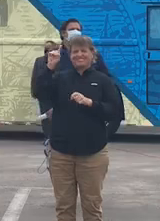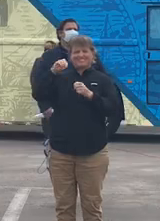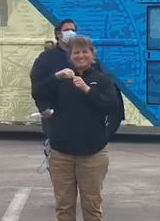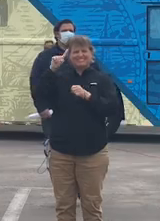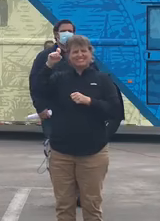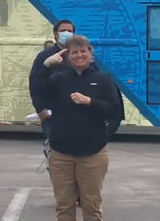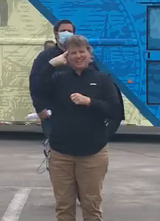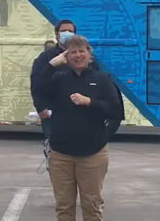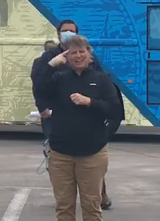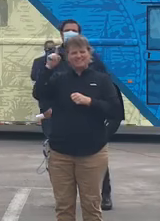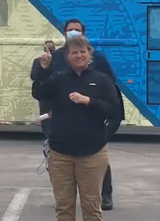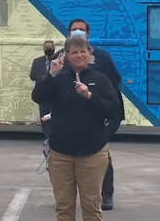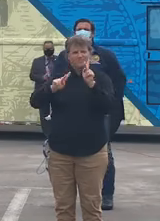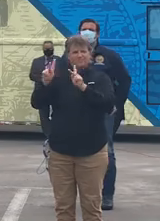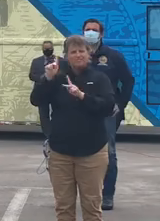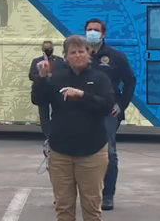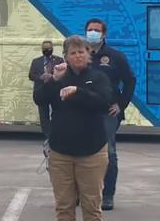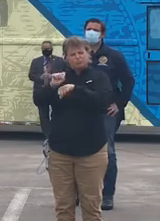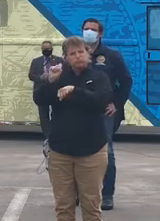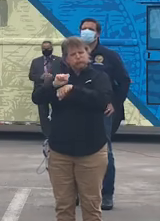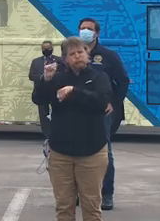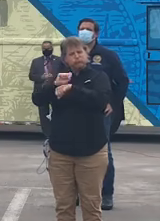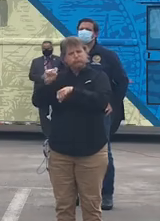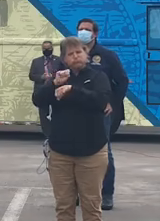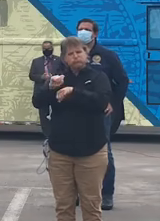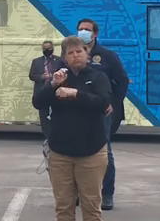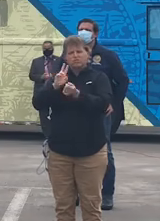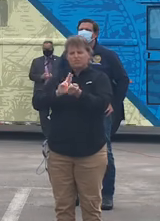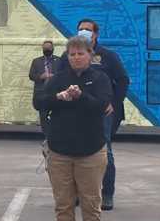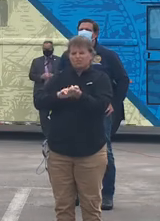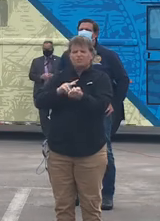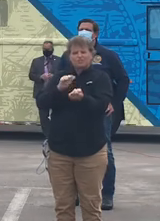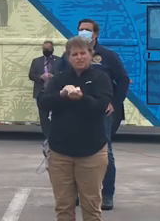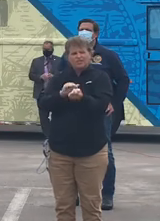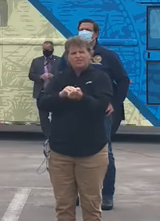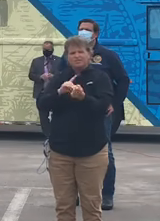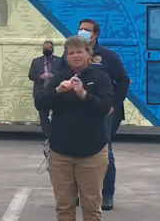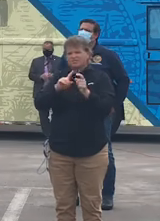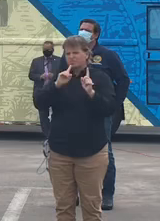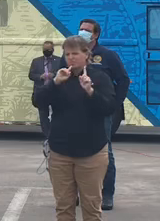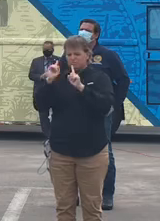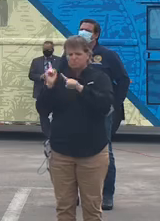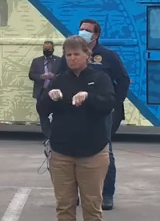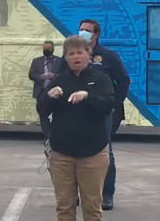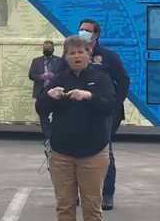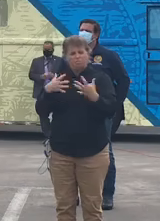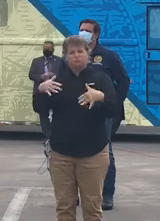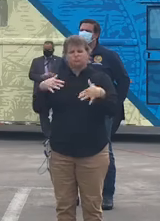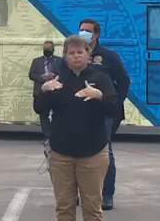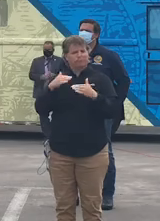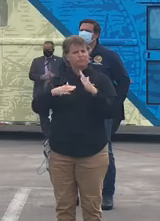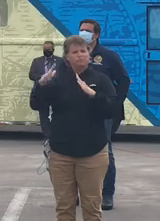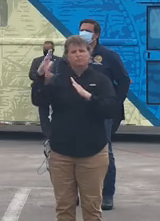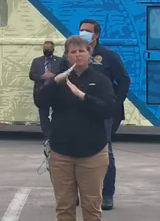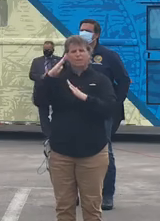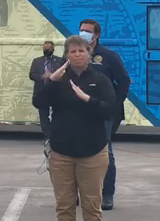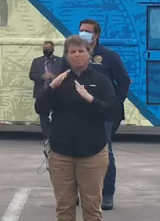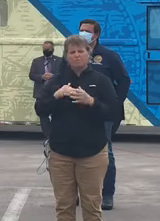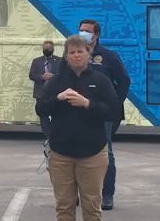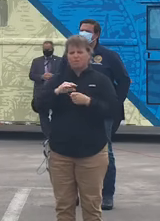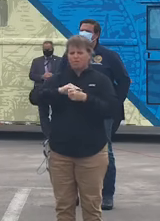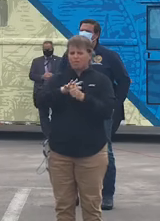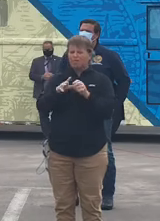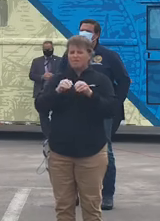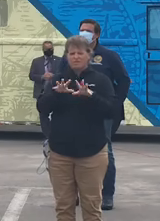proud of the healthcare providers who've mounted a tremendous response against COVID-19. And most of all, I want to thank the